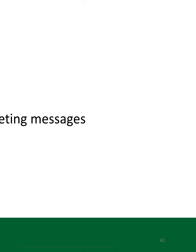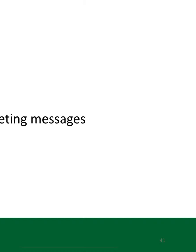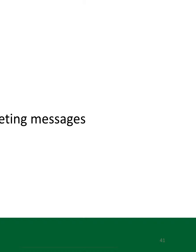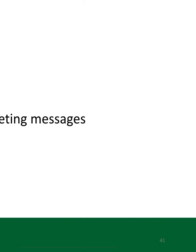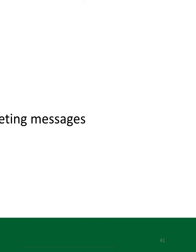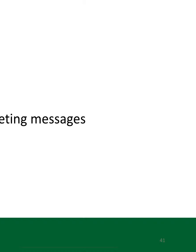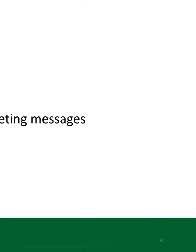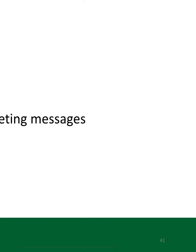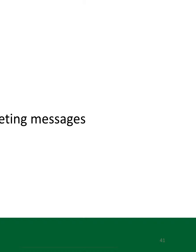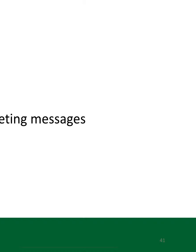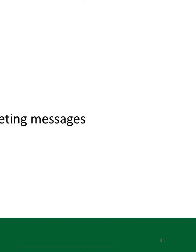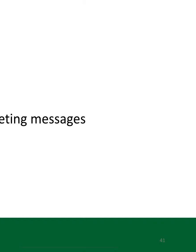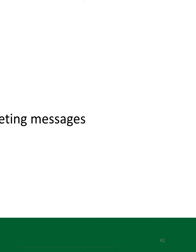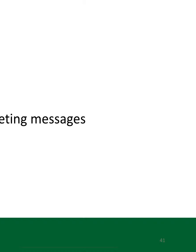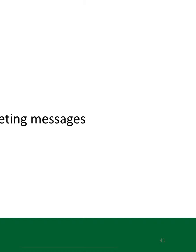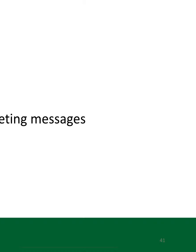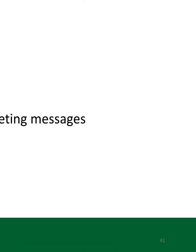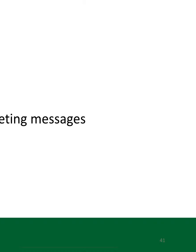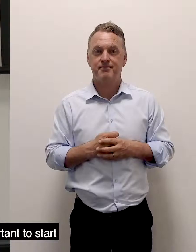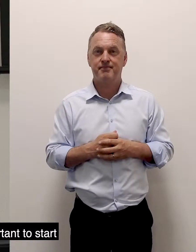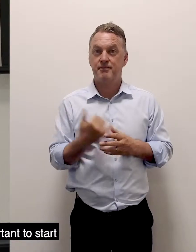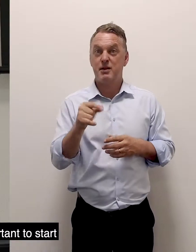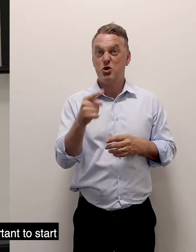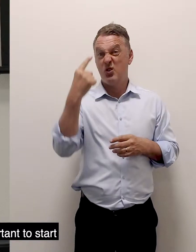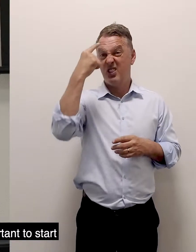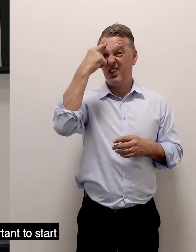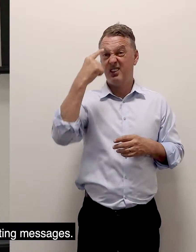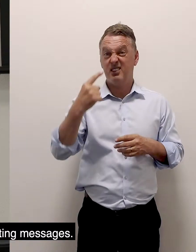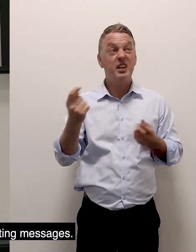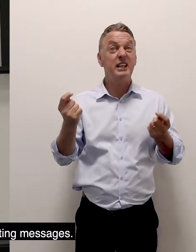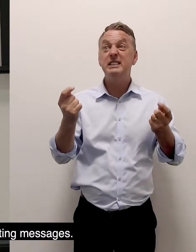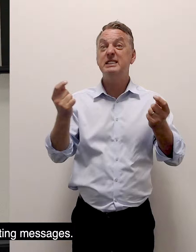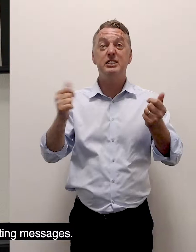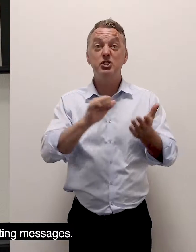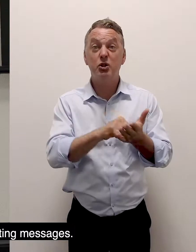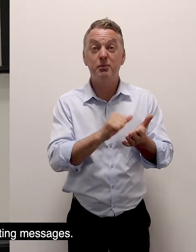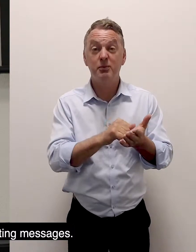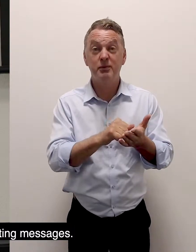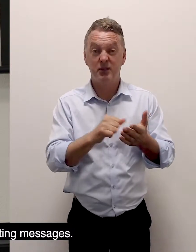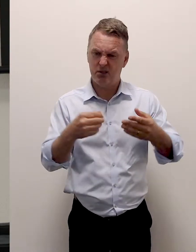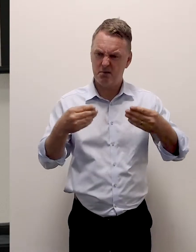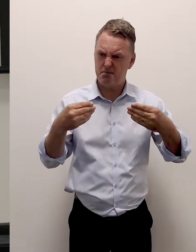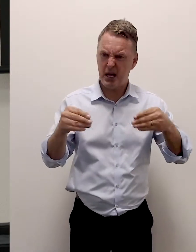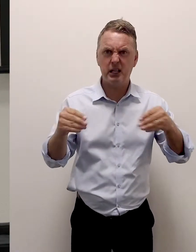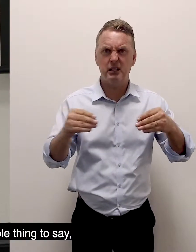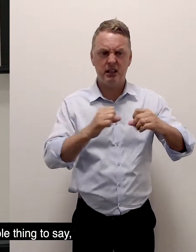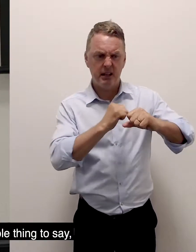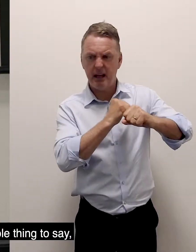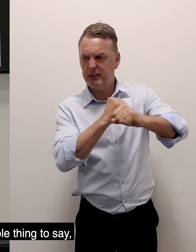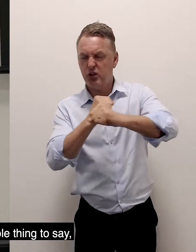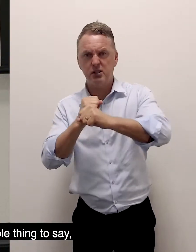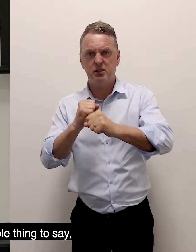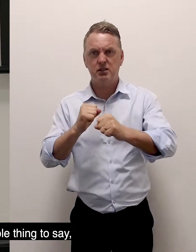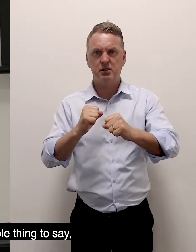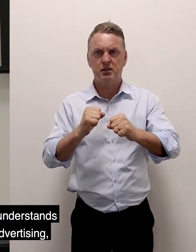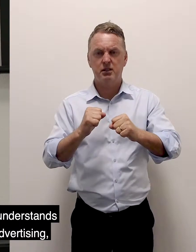Slide saying Understanding Marketing Messages. So it's really important to start understanding marketing messages. It